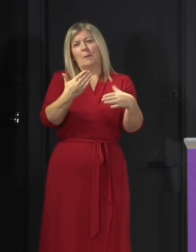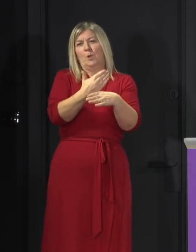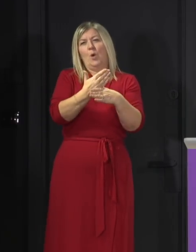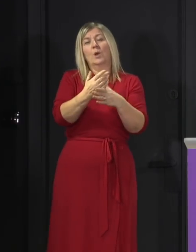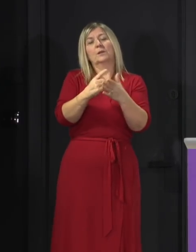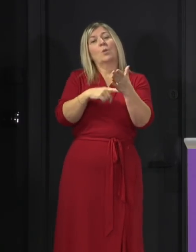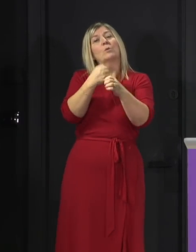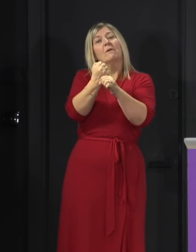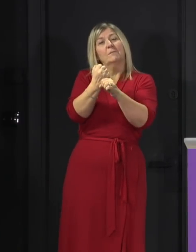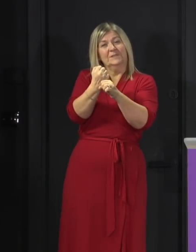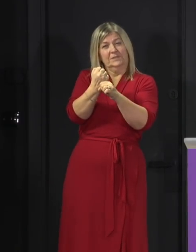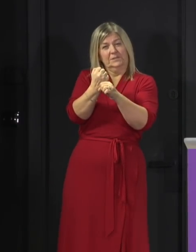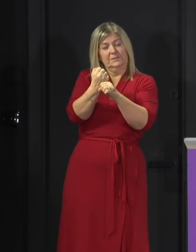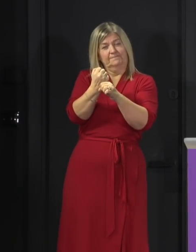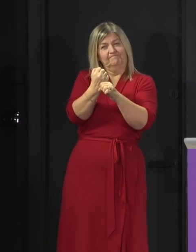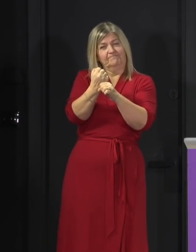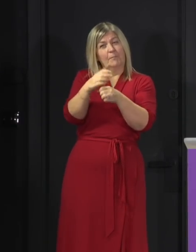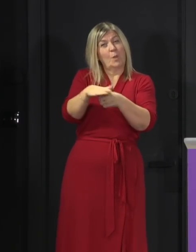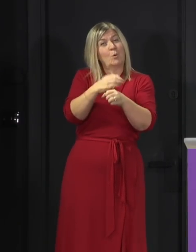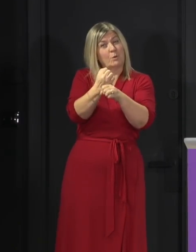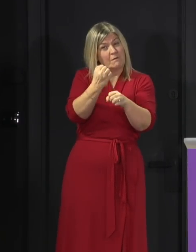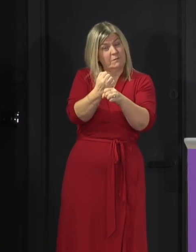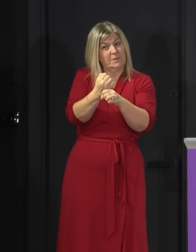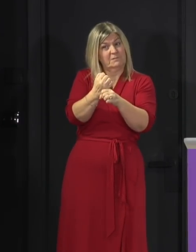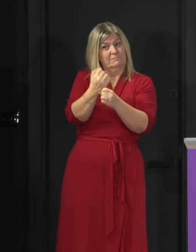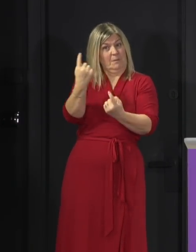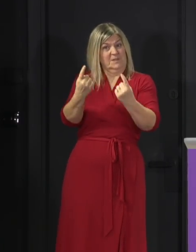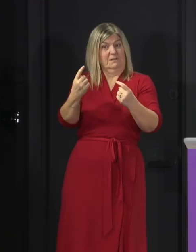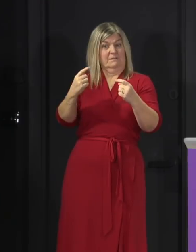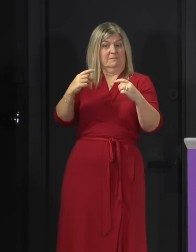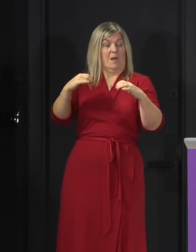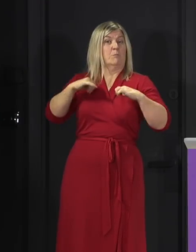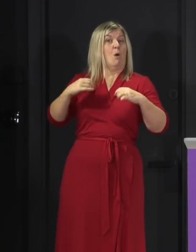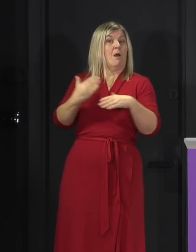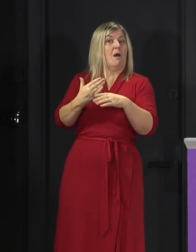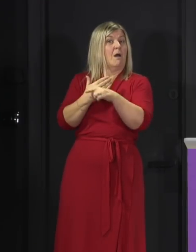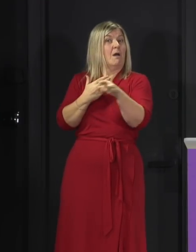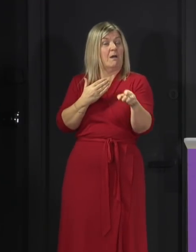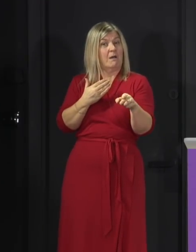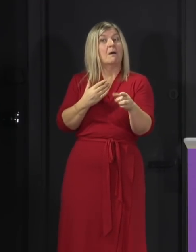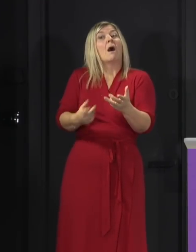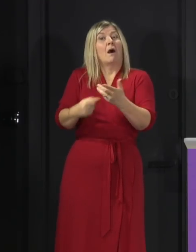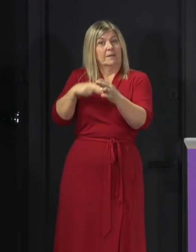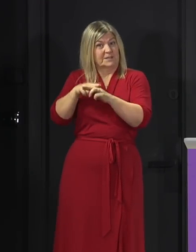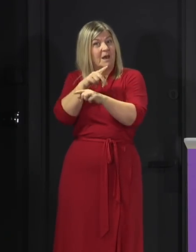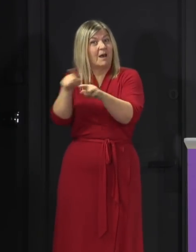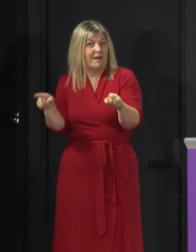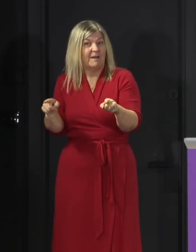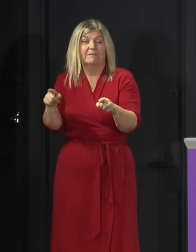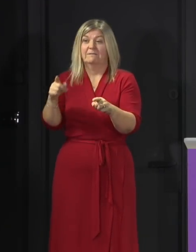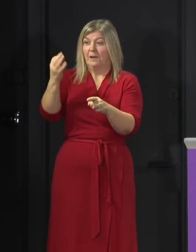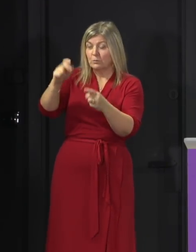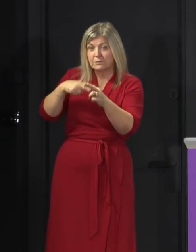local government, and beyond that, obviously, local government are employers of other workers, and it would be up to them, of course, whether they wanted to replicate